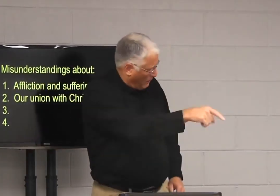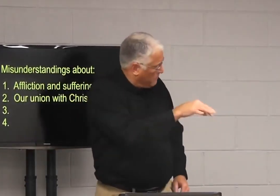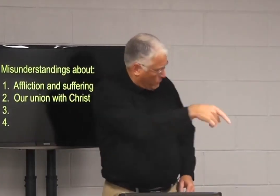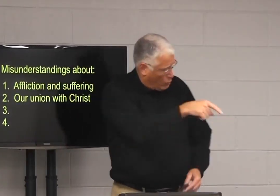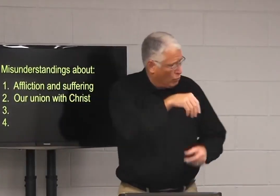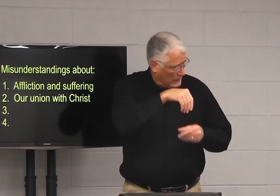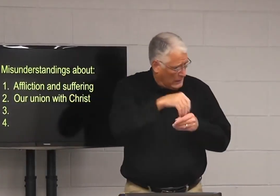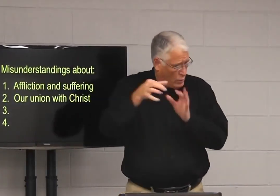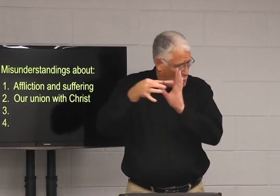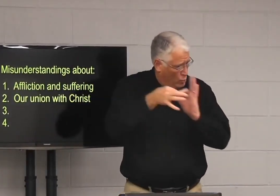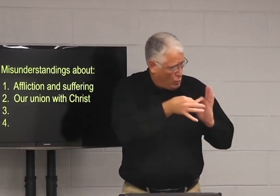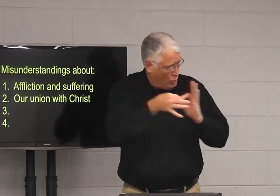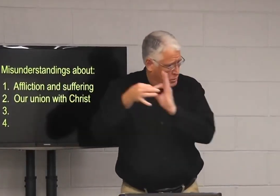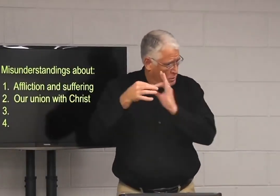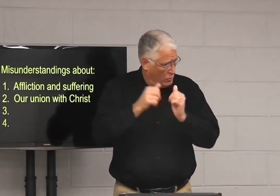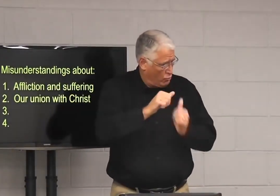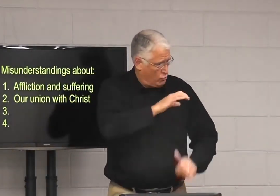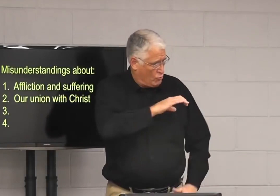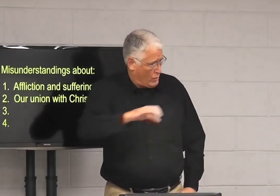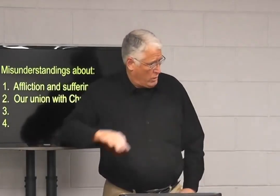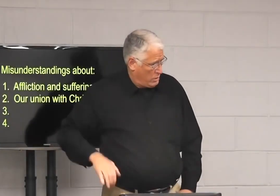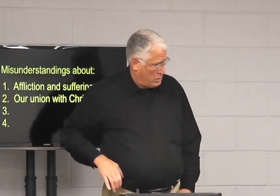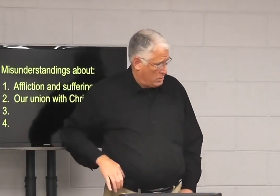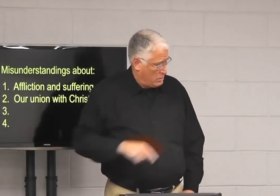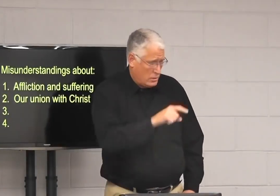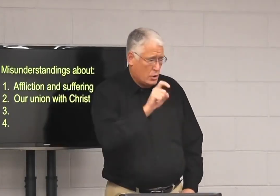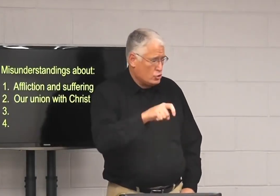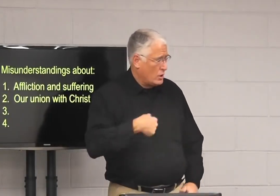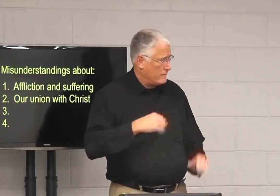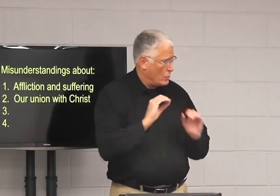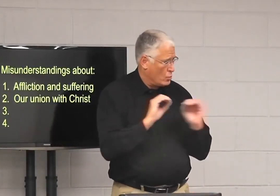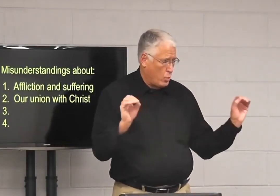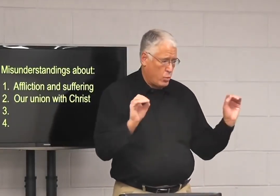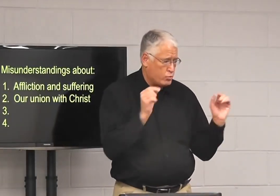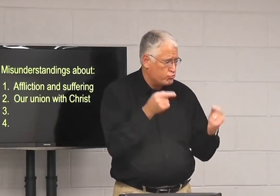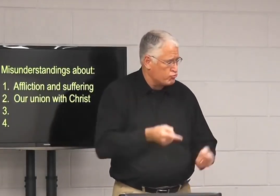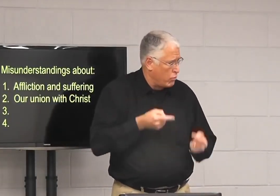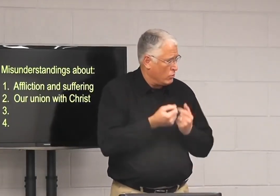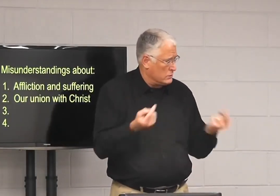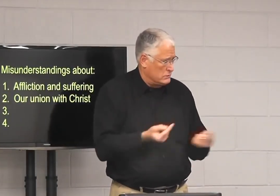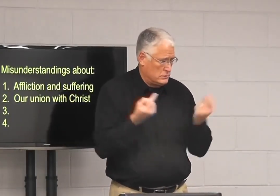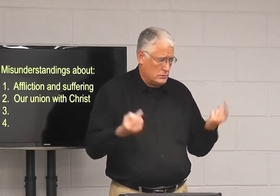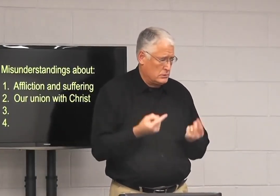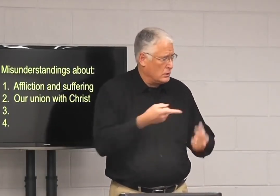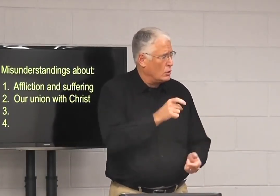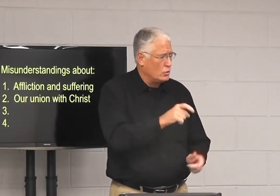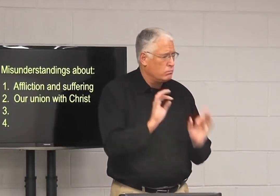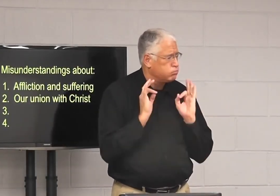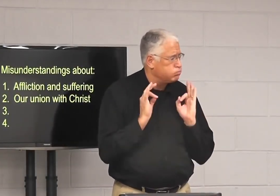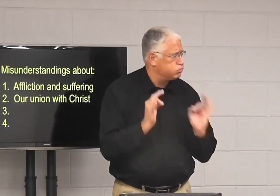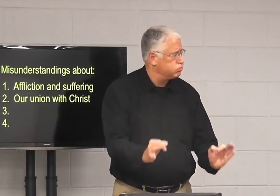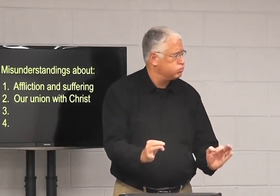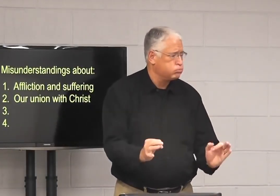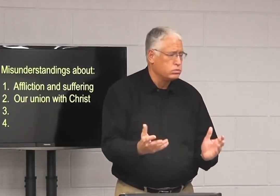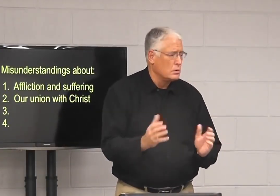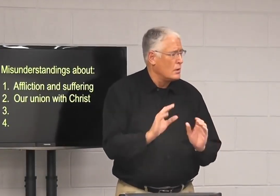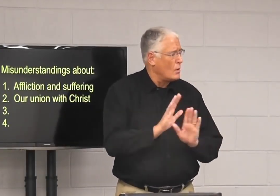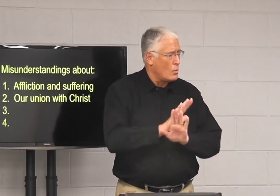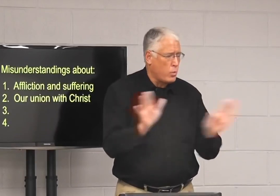the disciples were confused and talking about in union with Christ, you have no struggles with sin, so you should